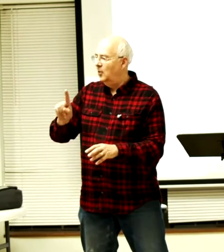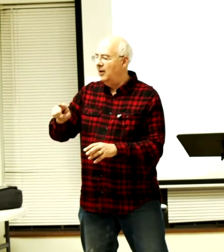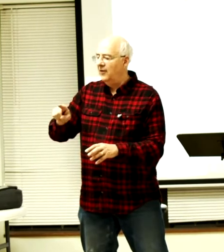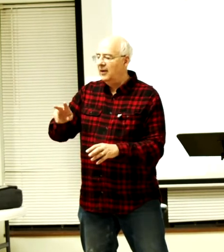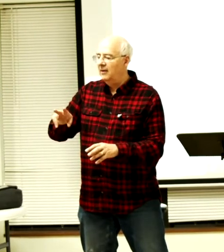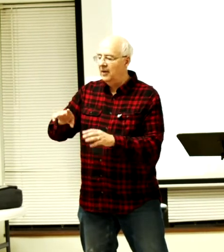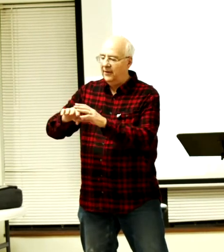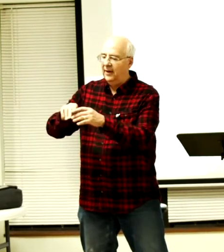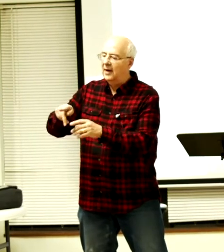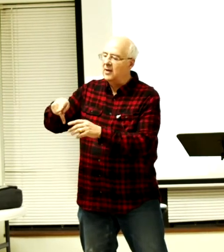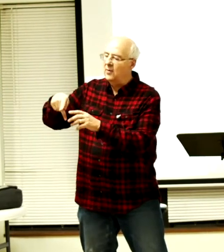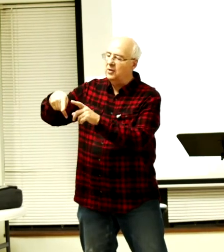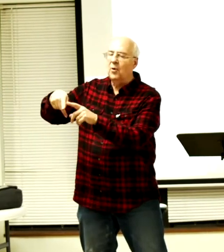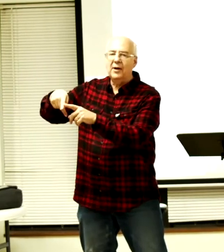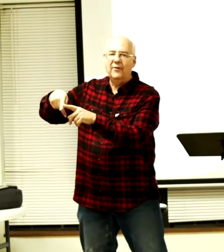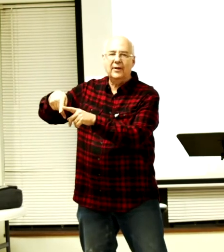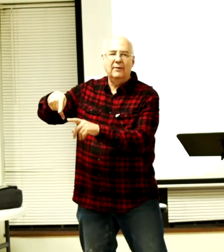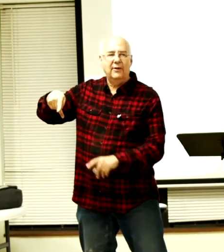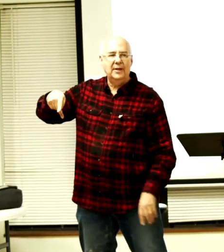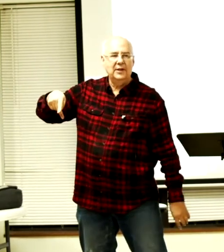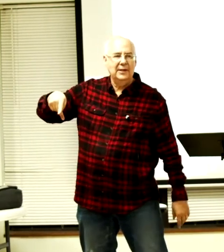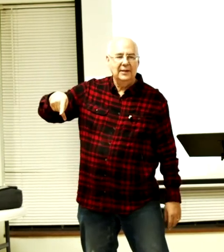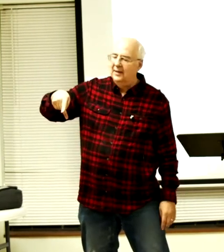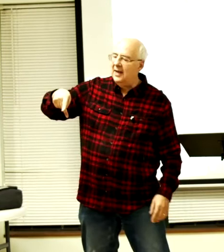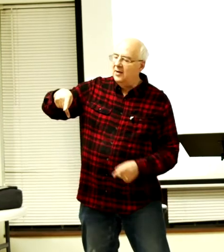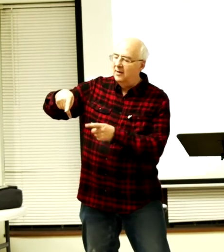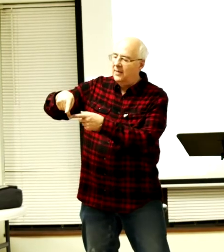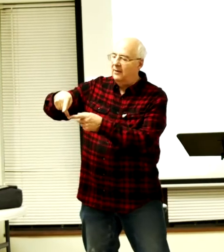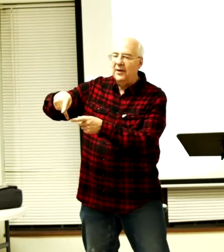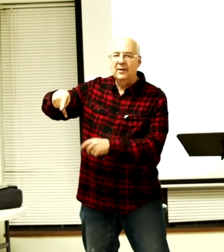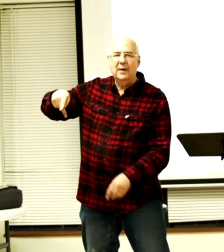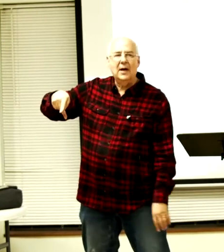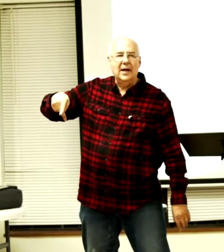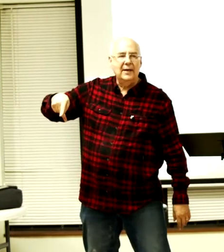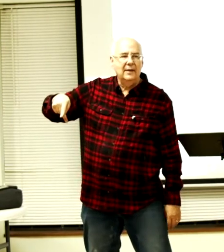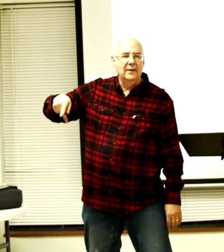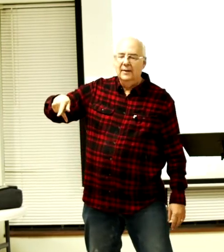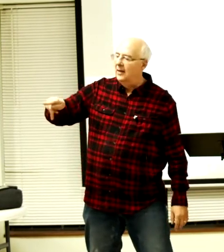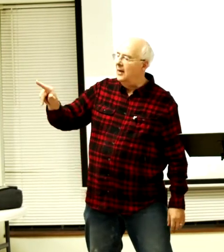Pointer finger and middle finger. All right, you want your pointer finger in front and your middle finger behind. And